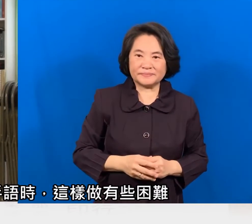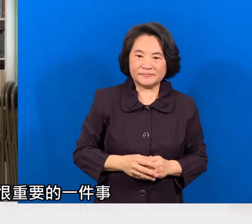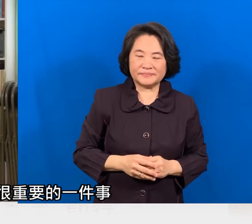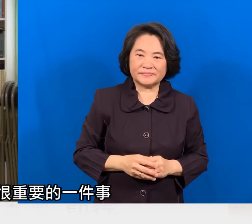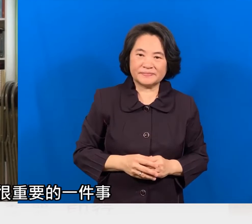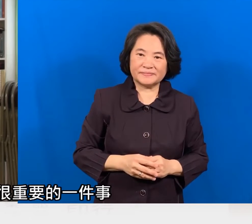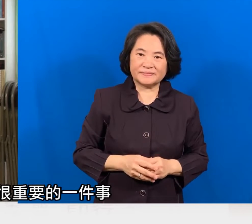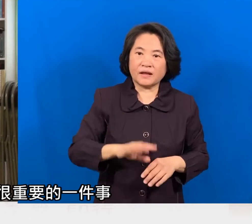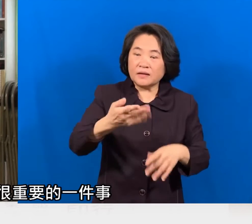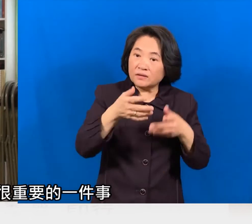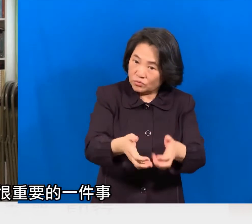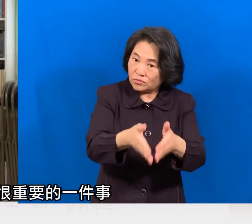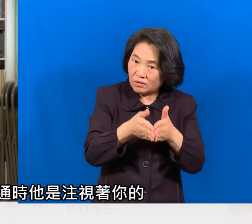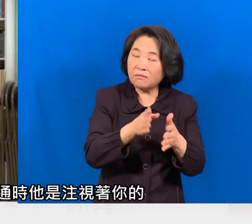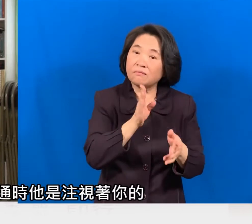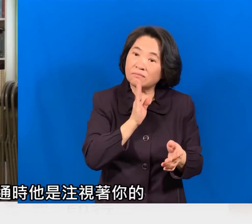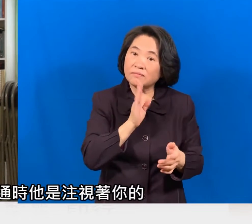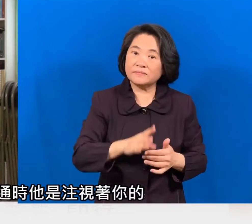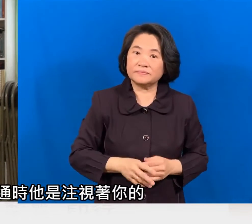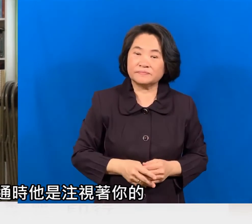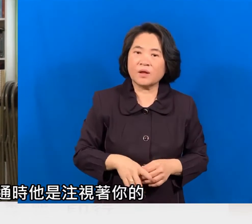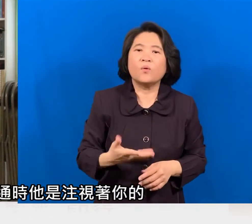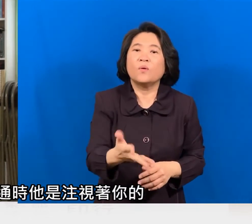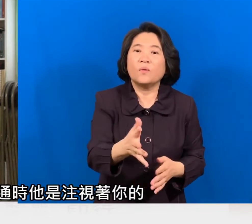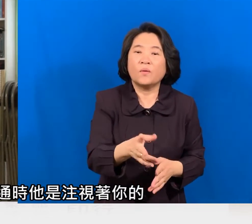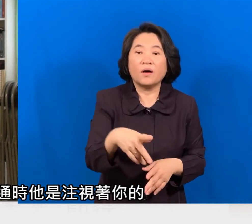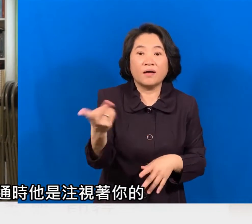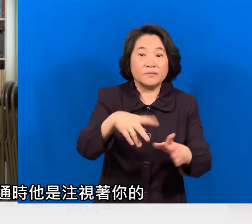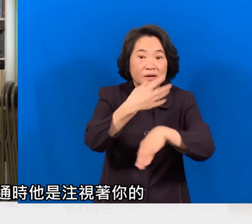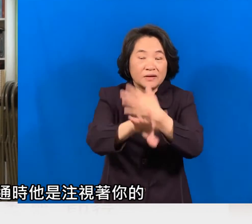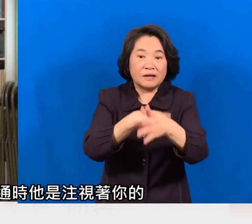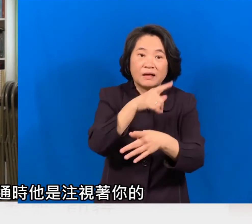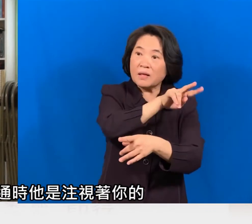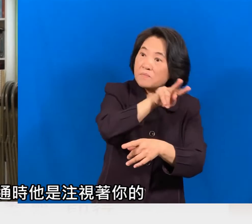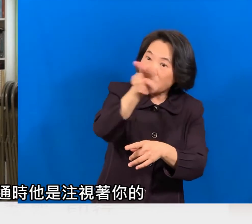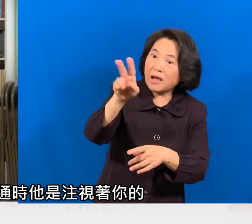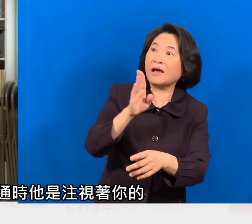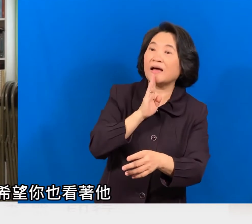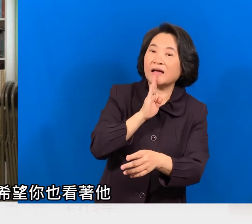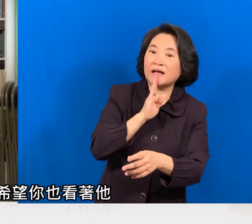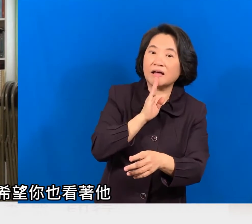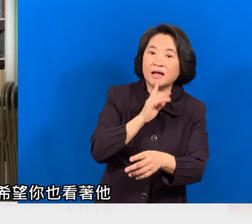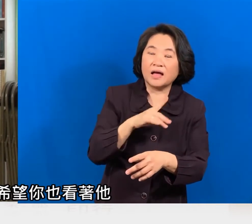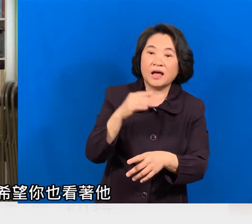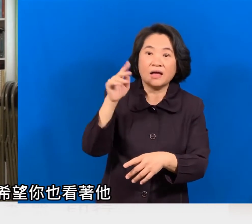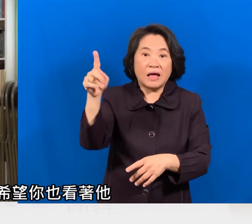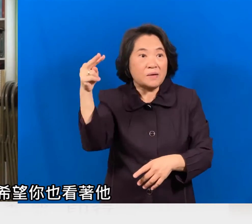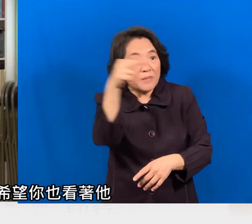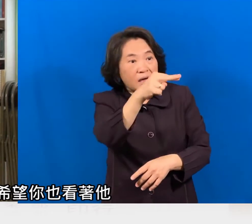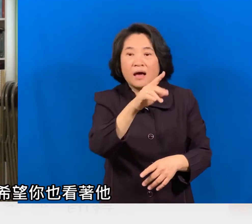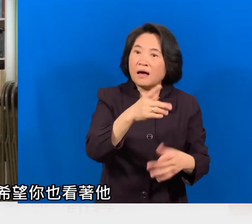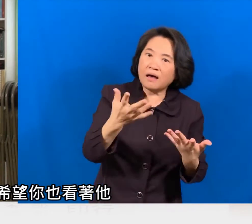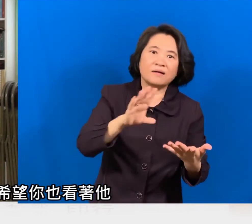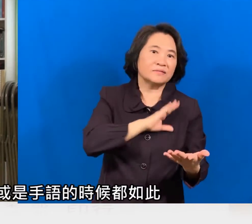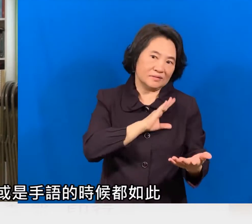hard to do, but it is very important. Since he is watching you when you and he are communicating, he hopes that you will watch